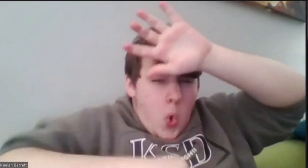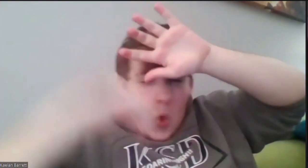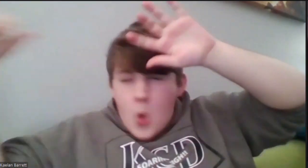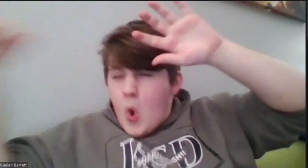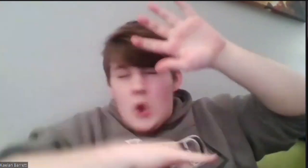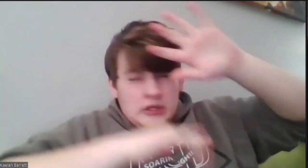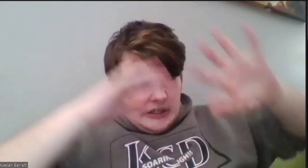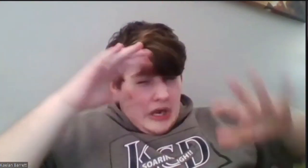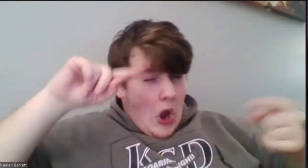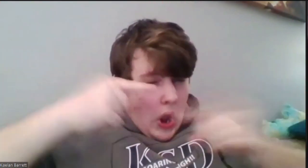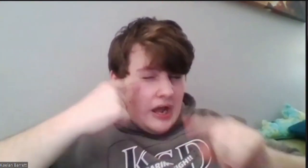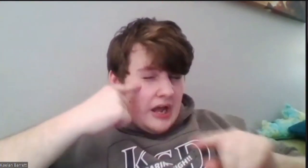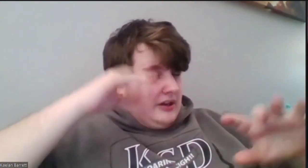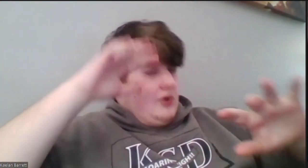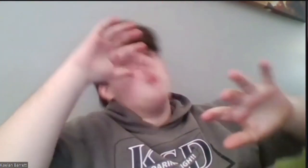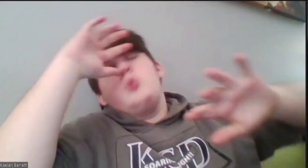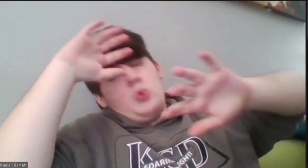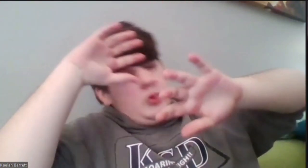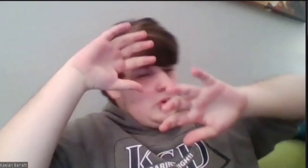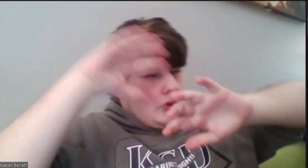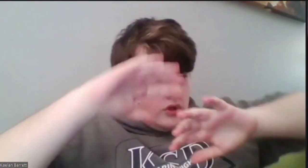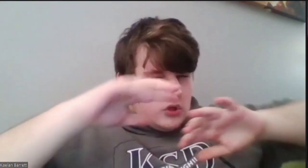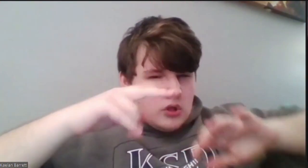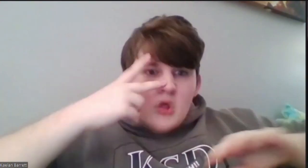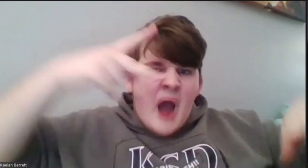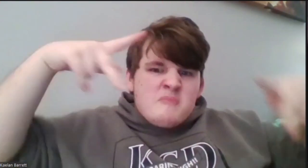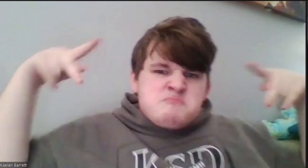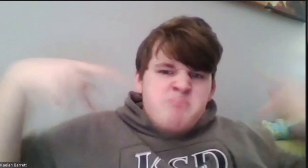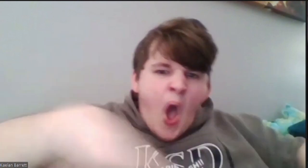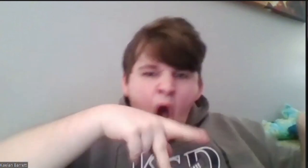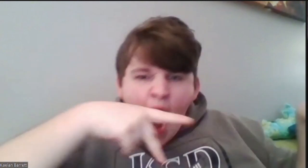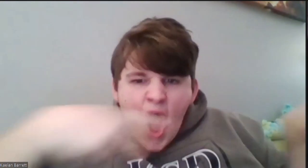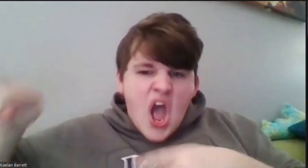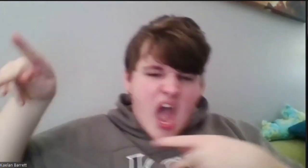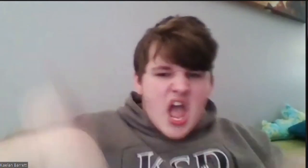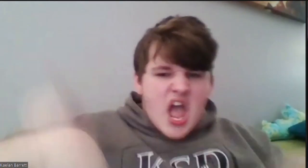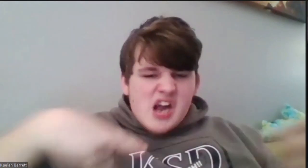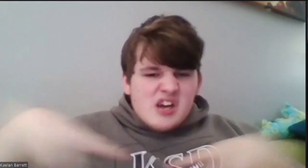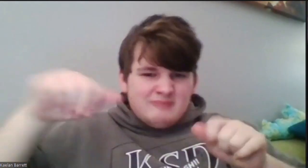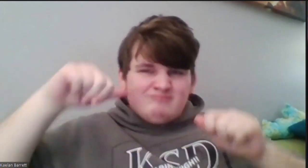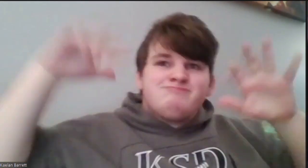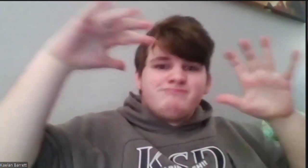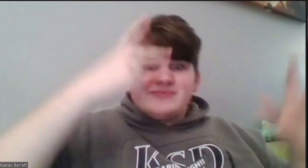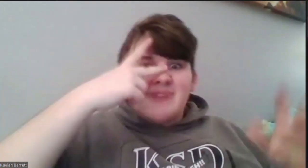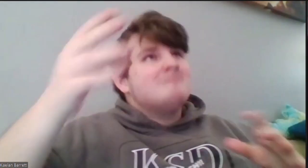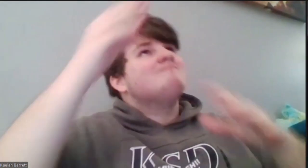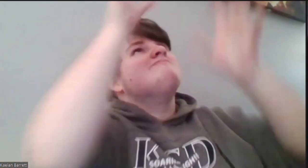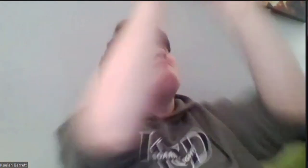came back. It shone right on him. It's like, oh! Here was a party.